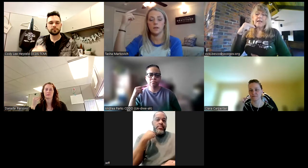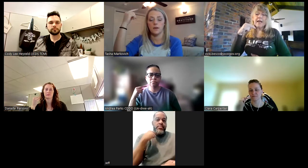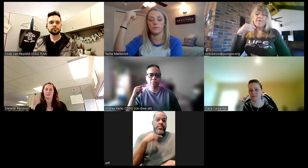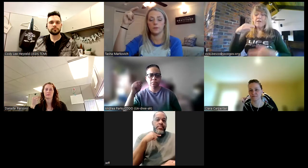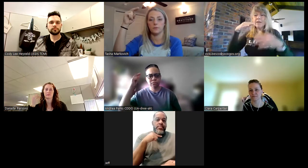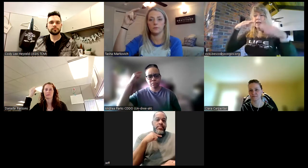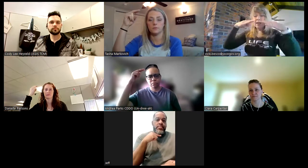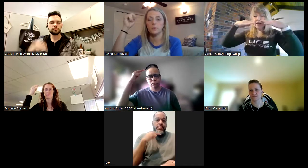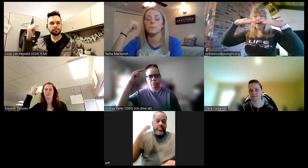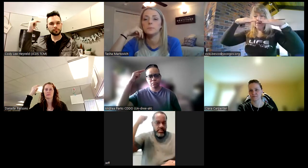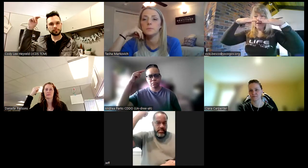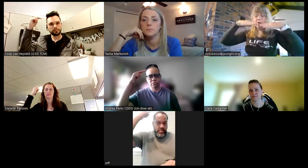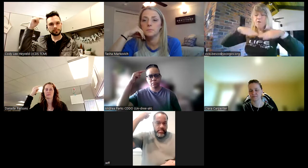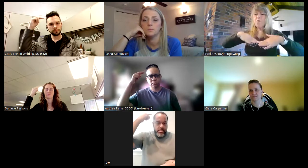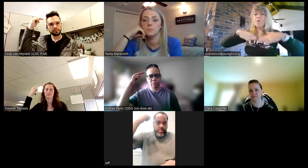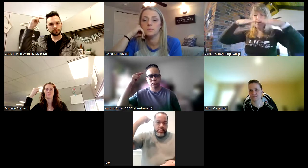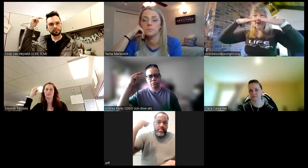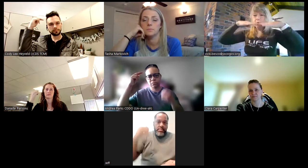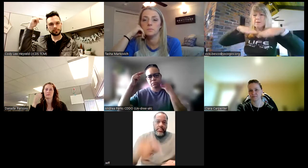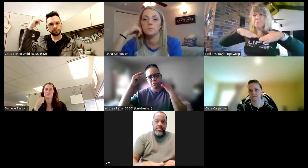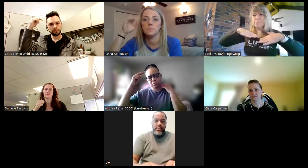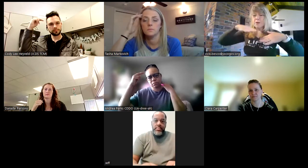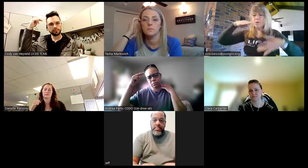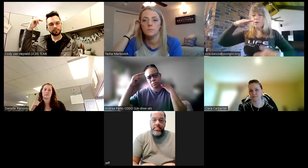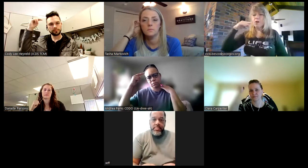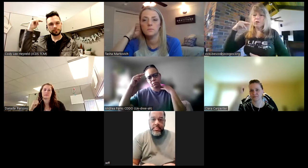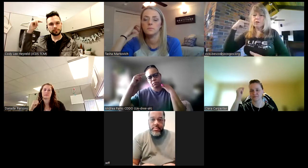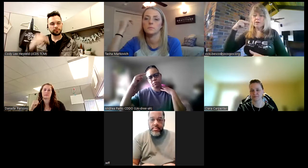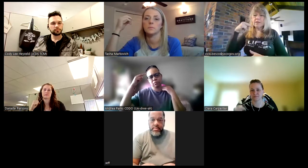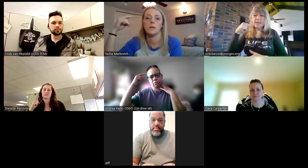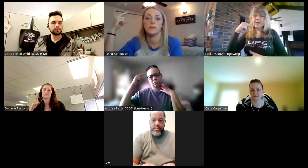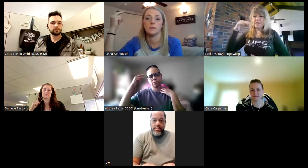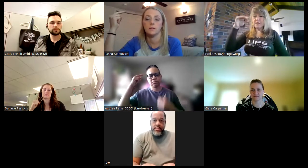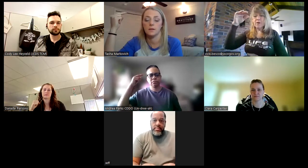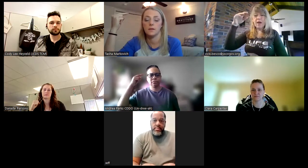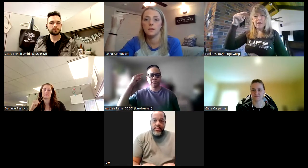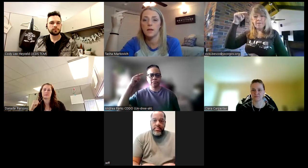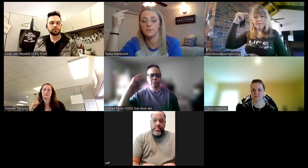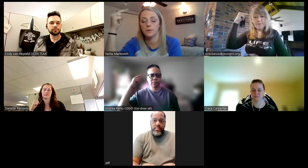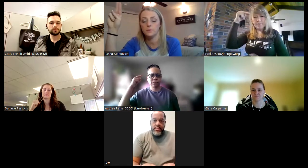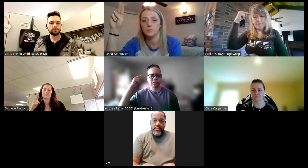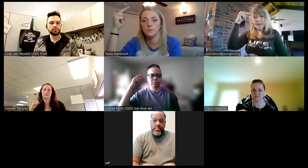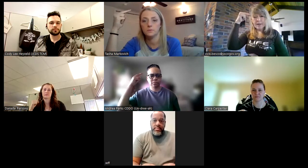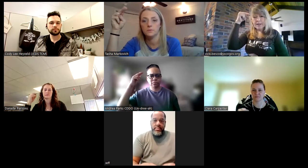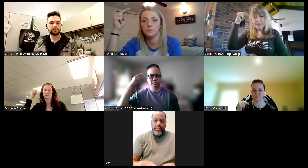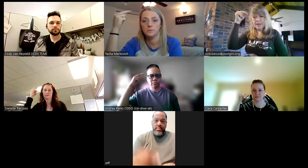nephew. Everything female is below the nose. Niece, okay. Nephew.